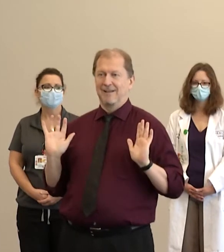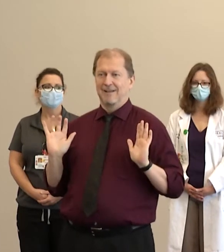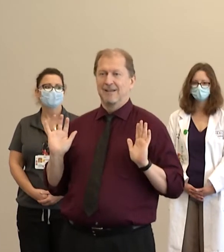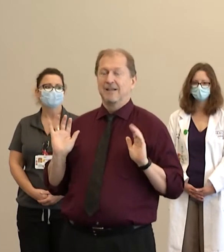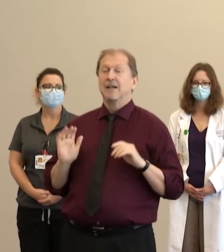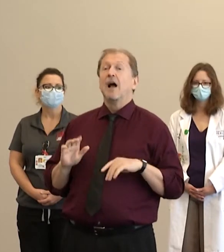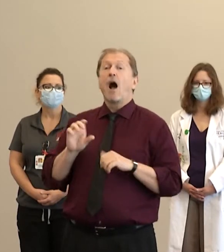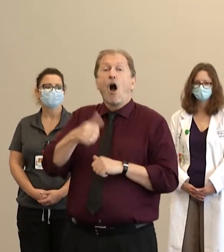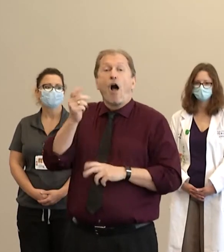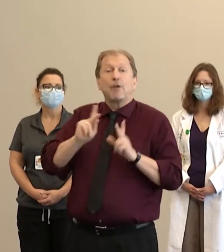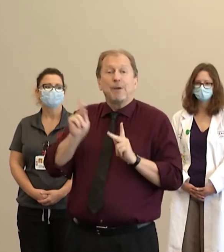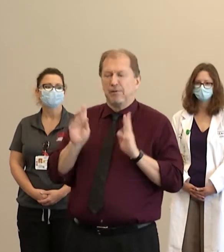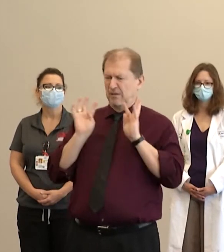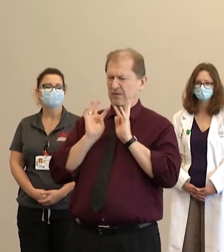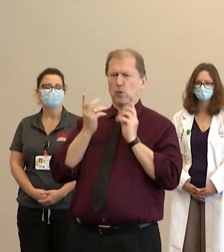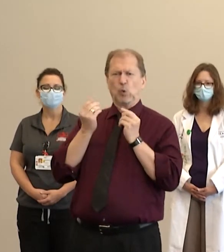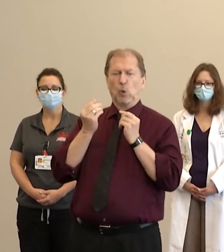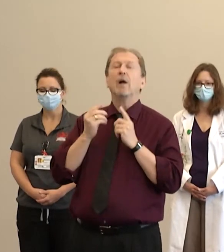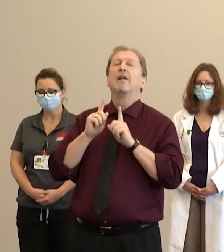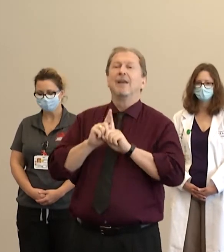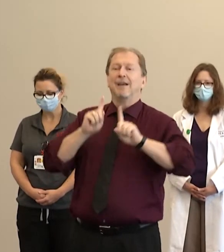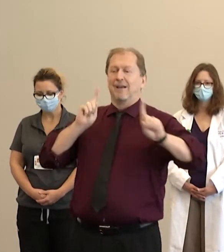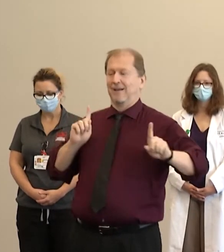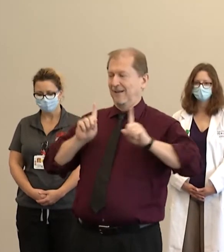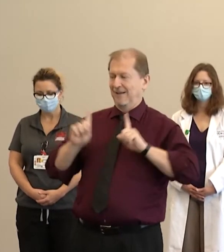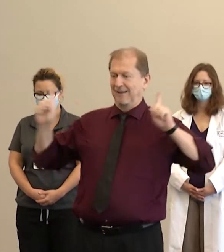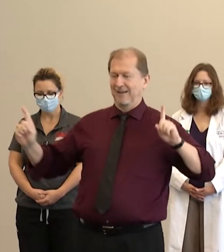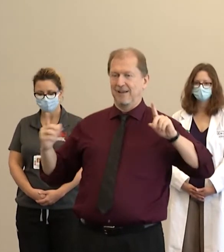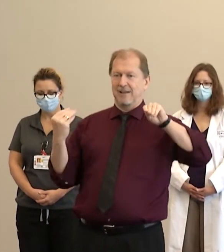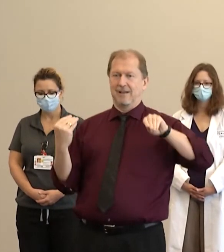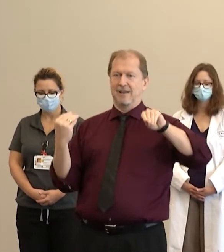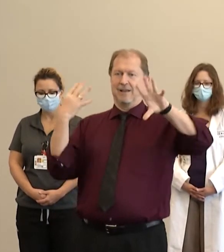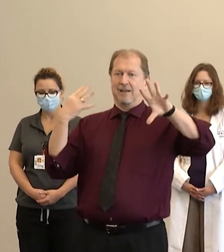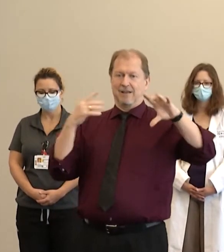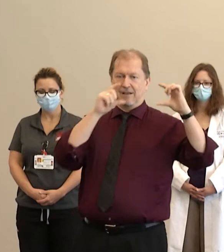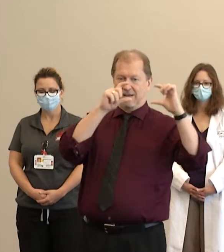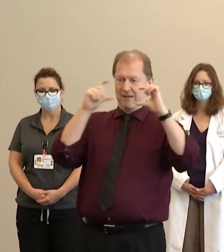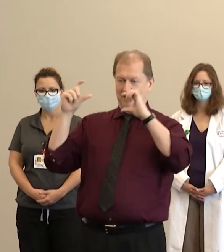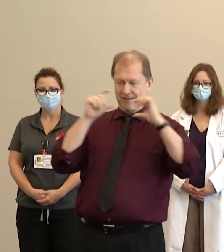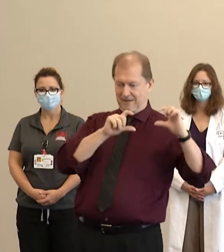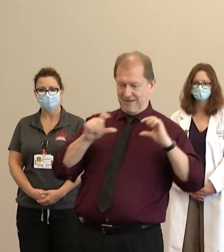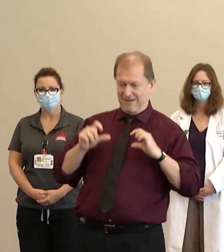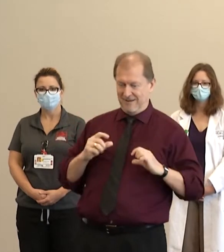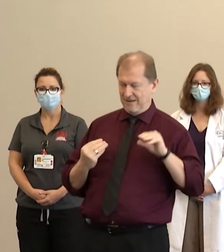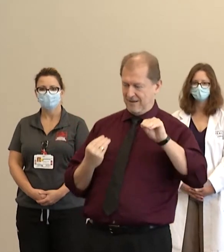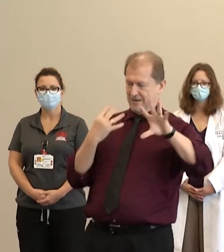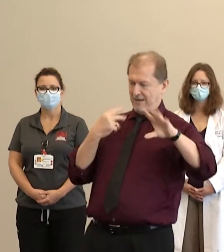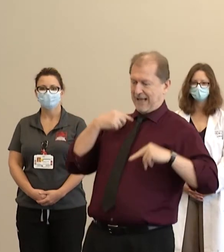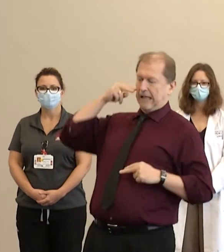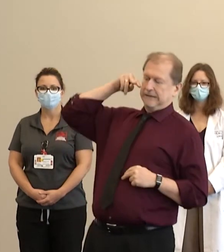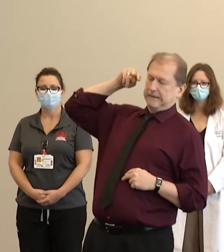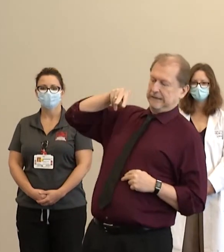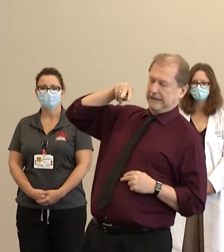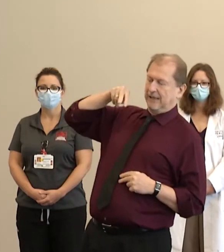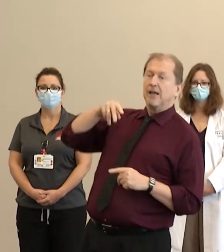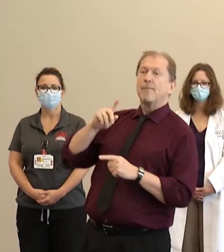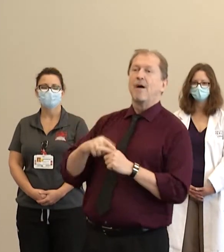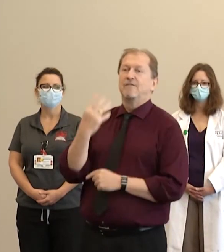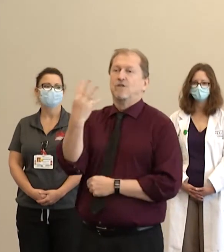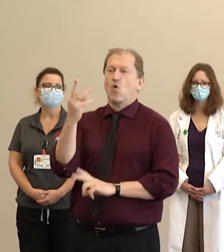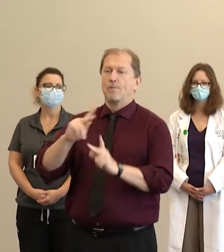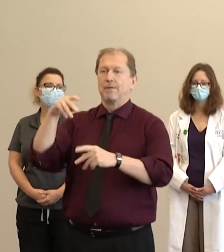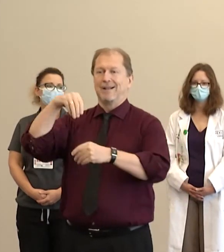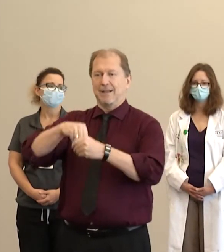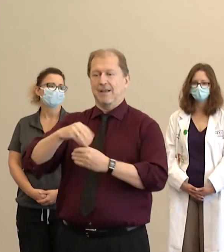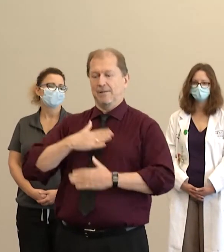log onto a conference call and work with educators as they talk through the cases and scenarios. The benefit of these